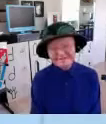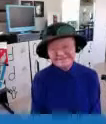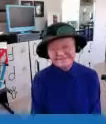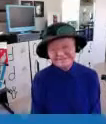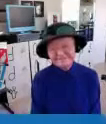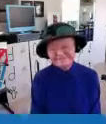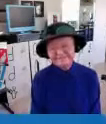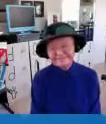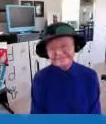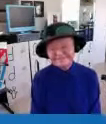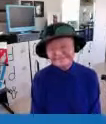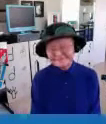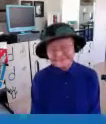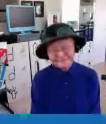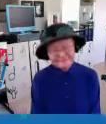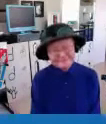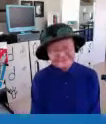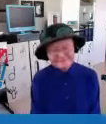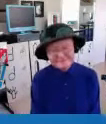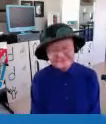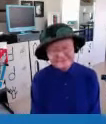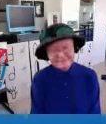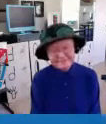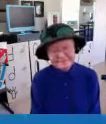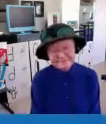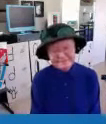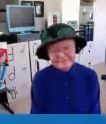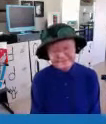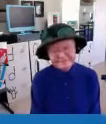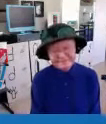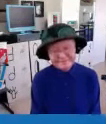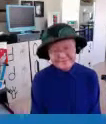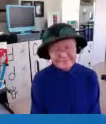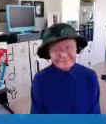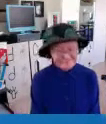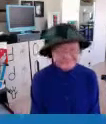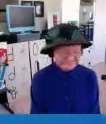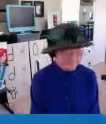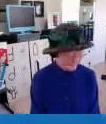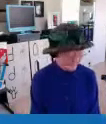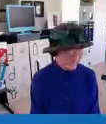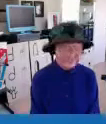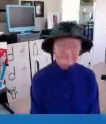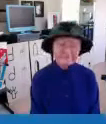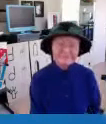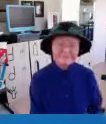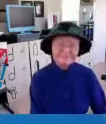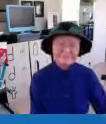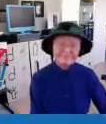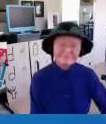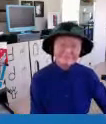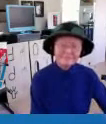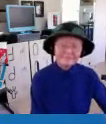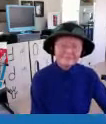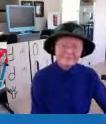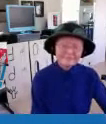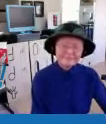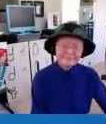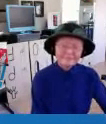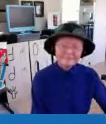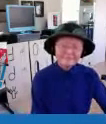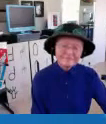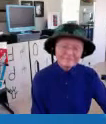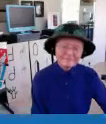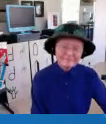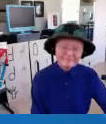let's see. So that's, what you can see is that numbers can vary in how many hands are used, how many fingers, what